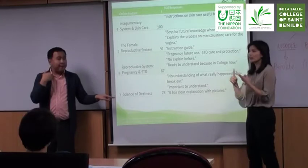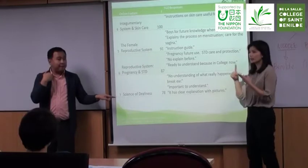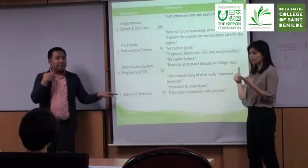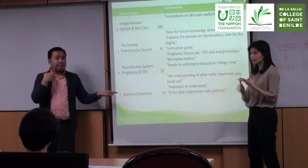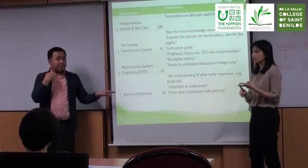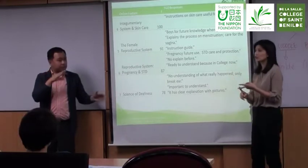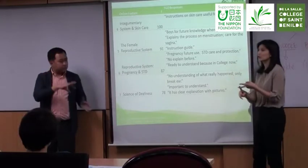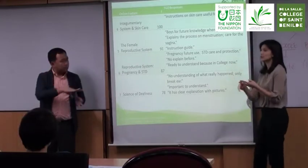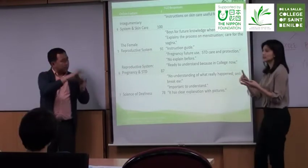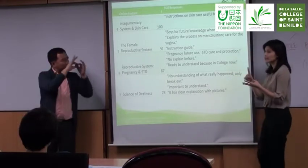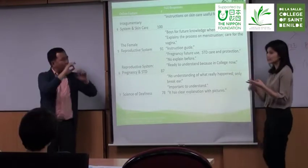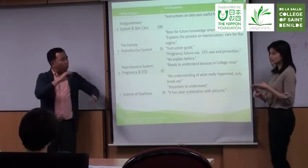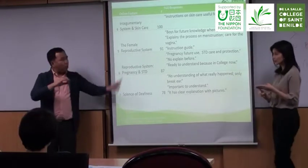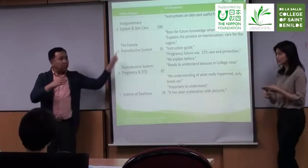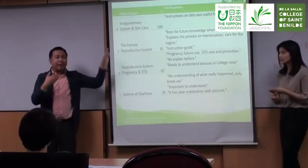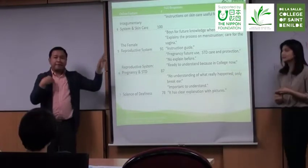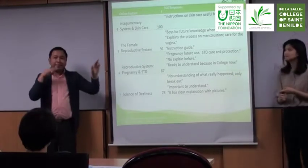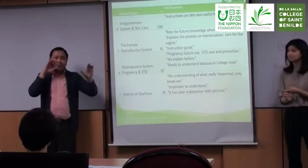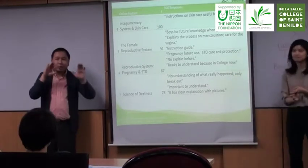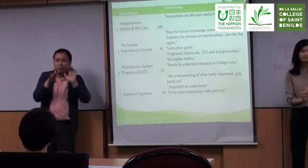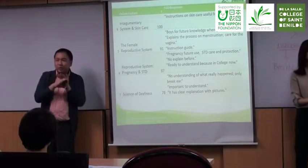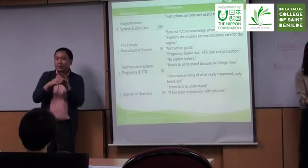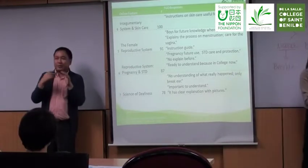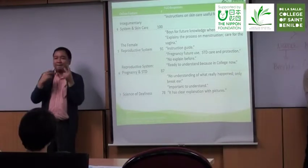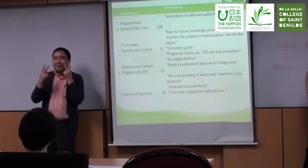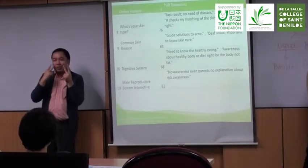visual or with pictures, easy to read.